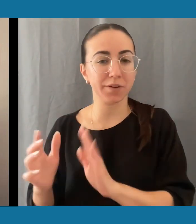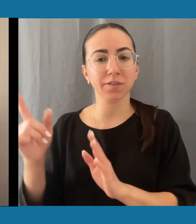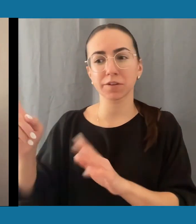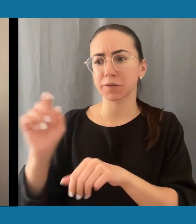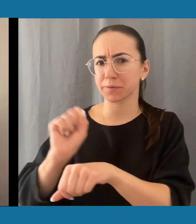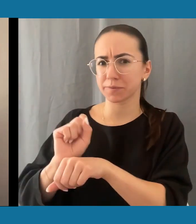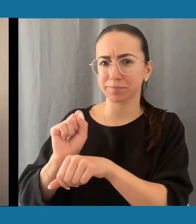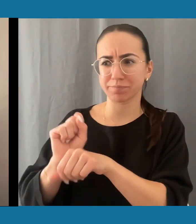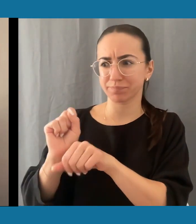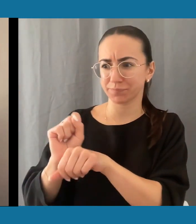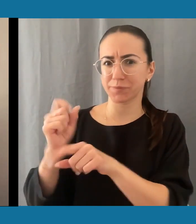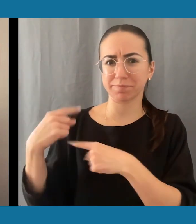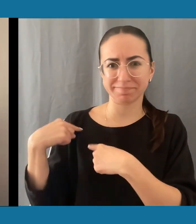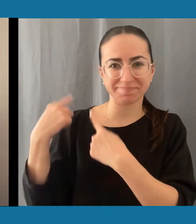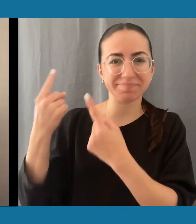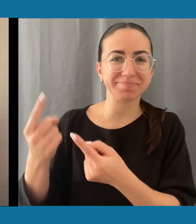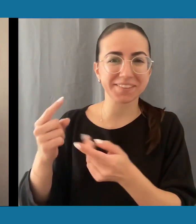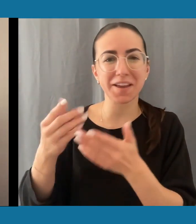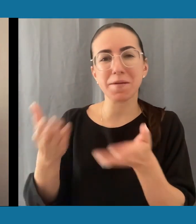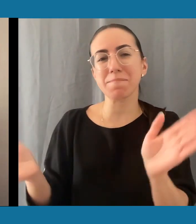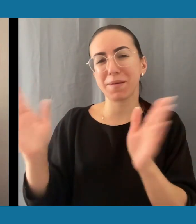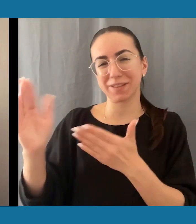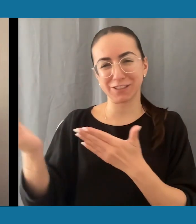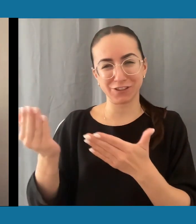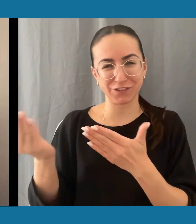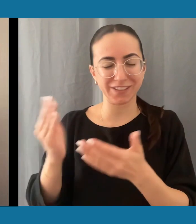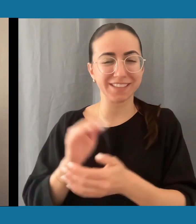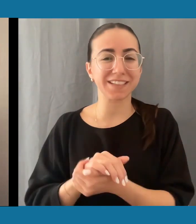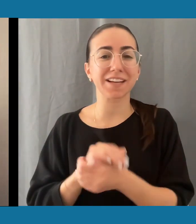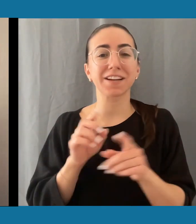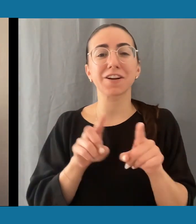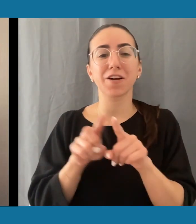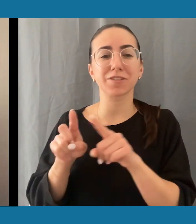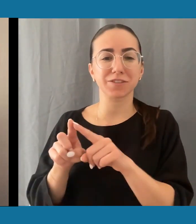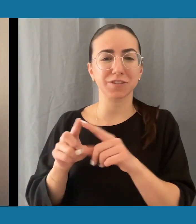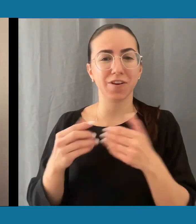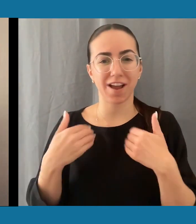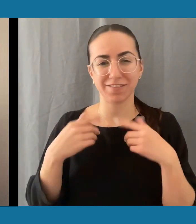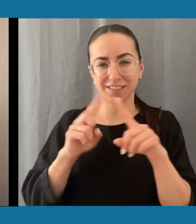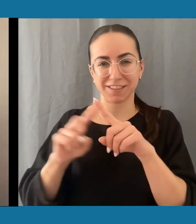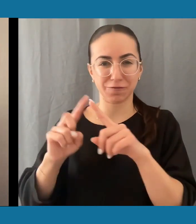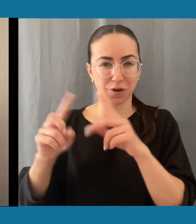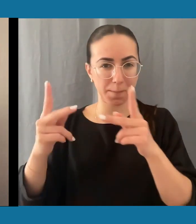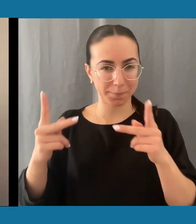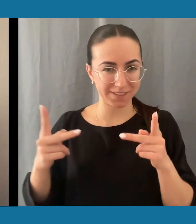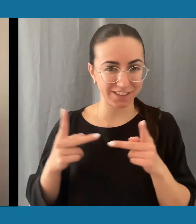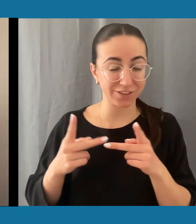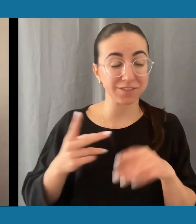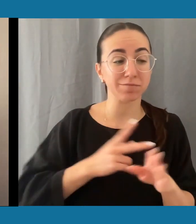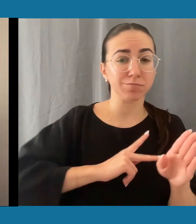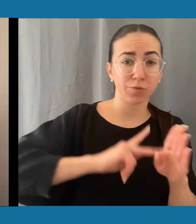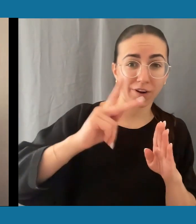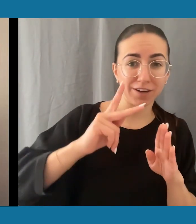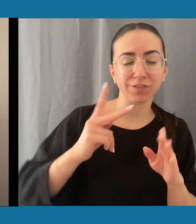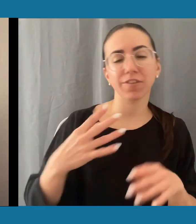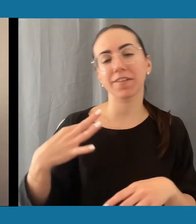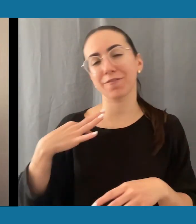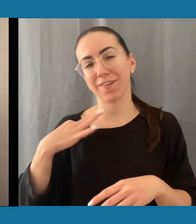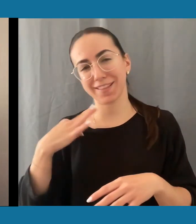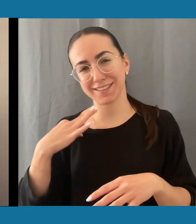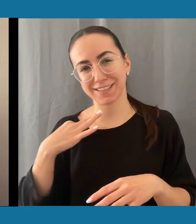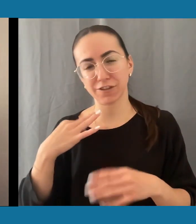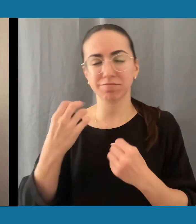her entire career in public service and has held several positions, professional and